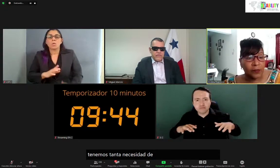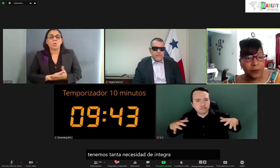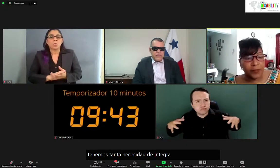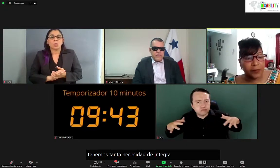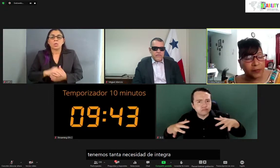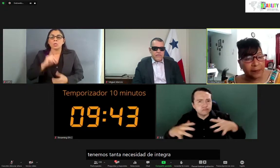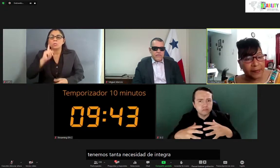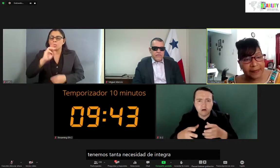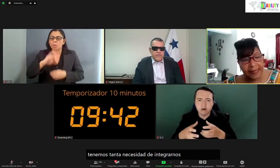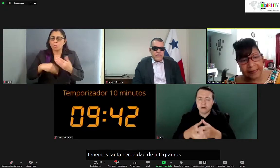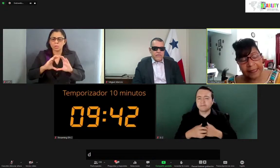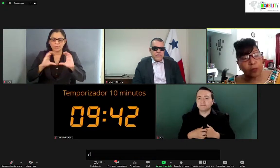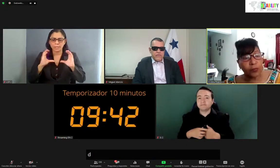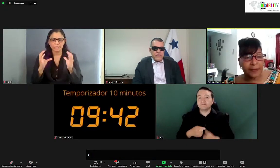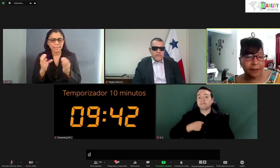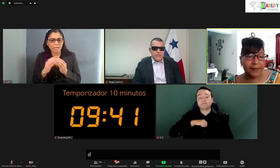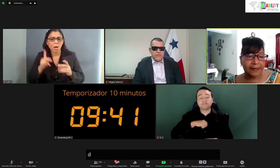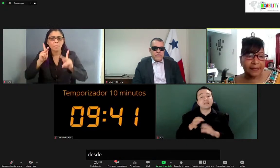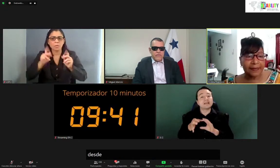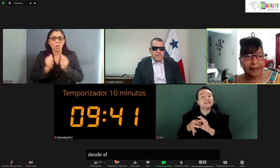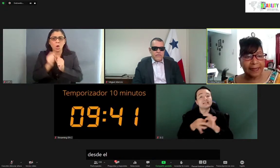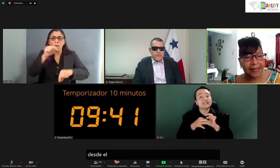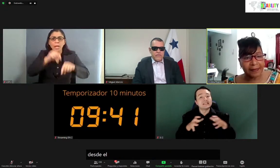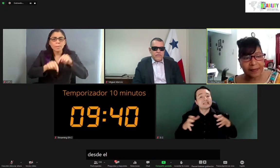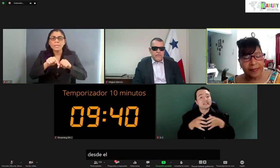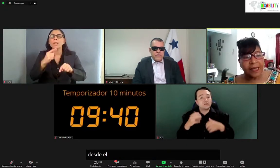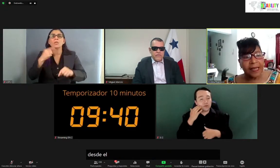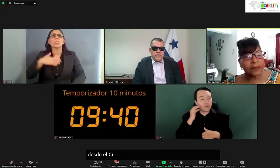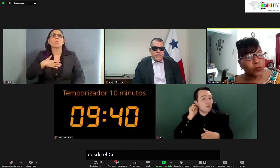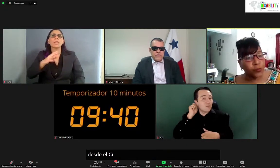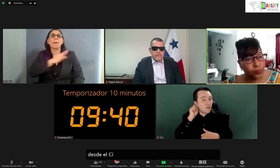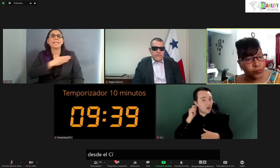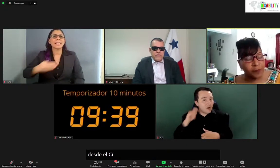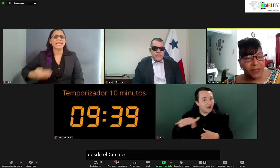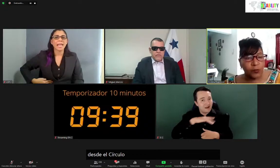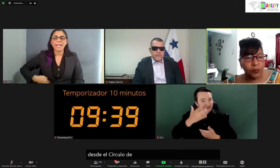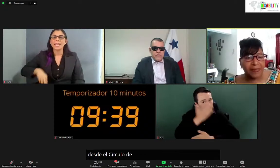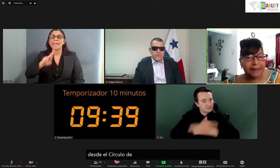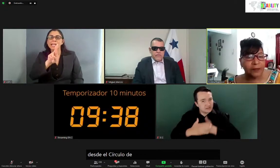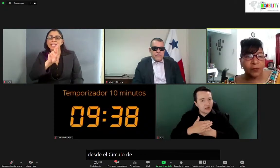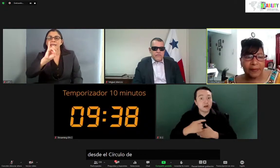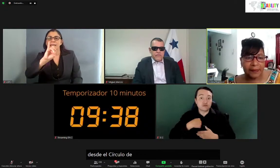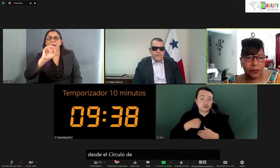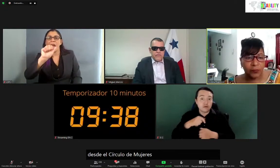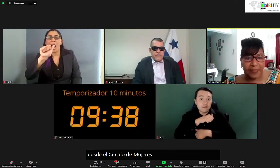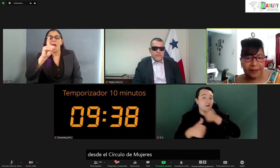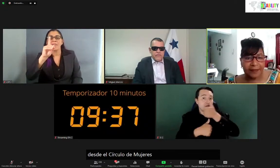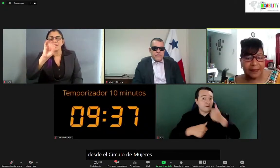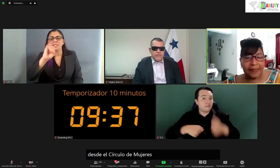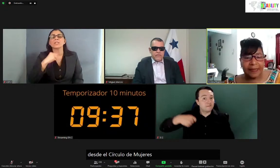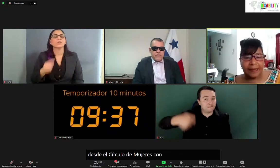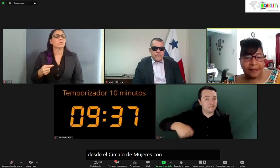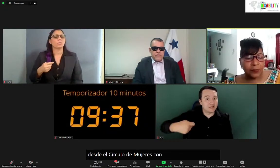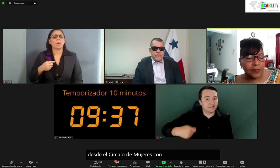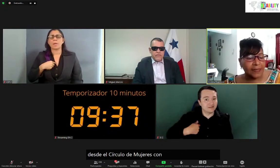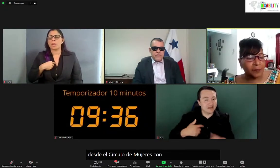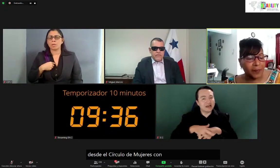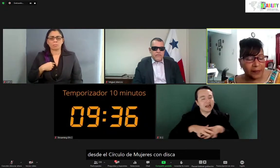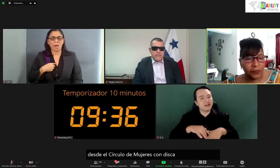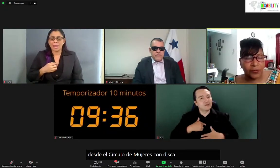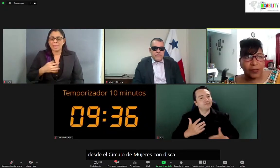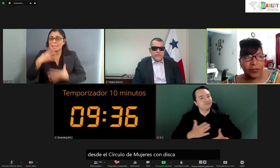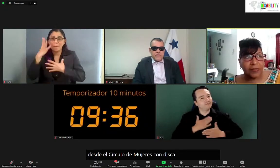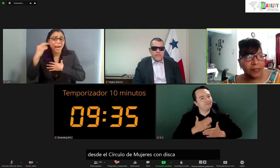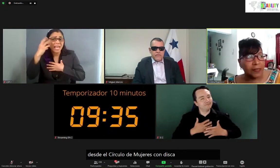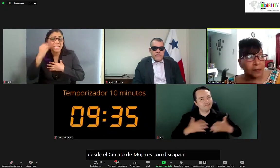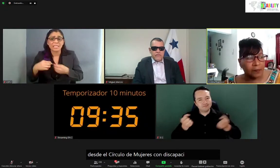for coming together and working on good joint actions as president um the realities is an honor for